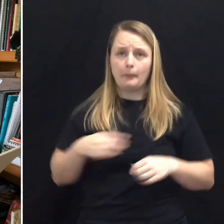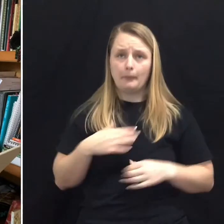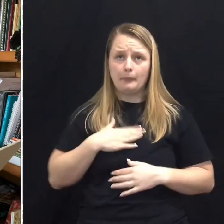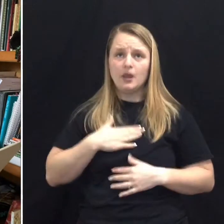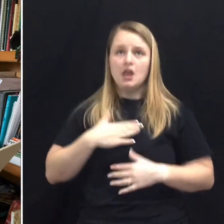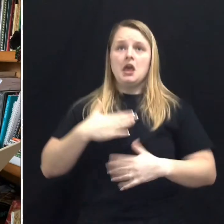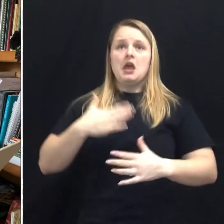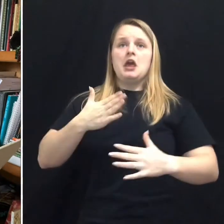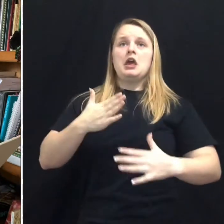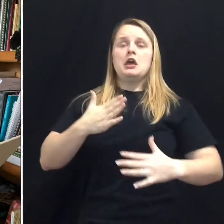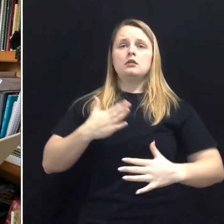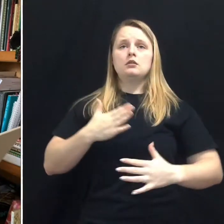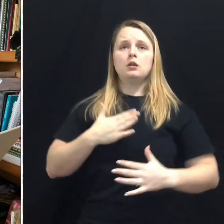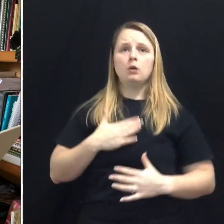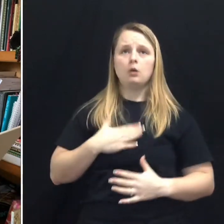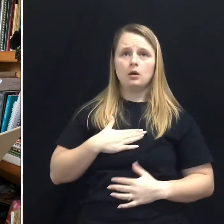breath